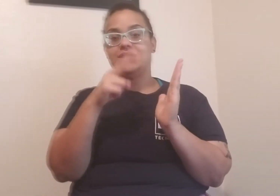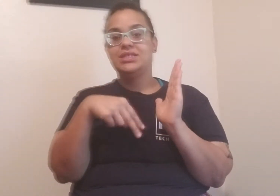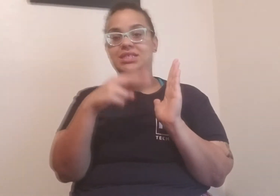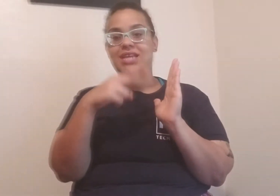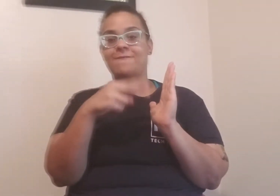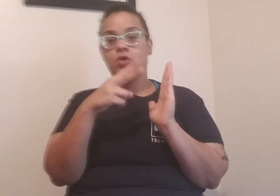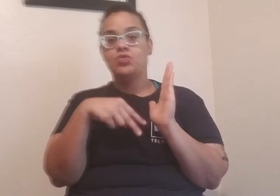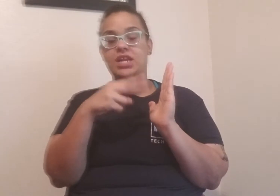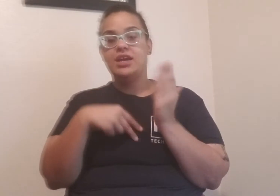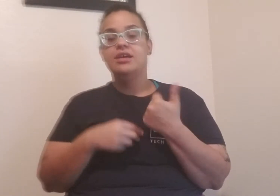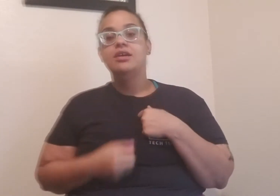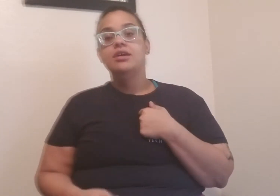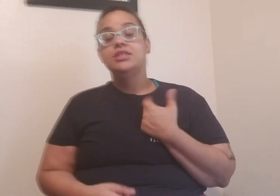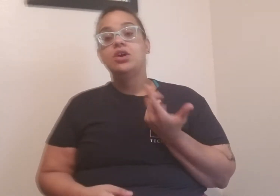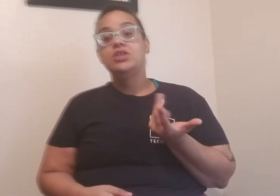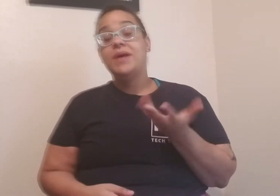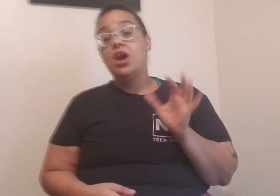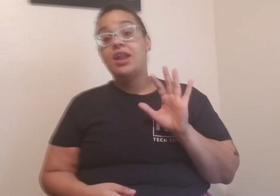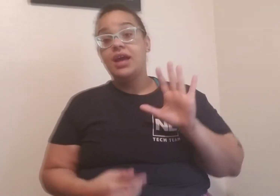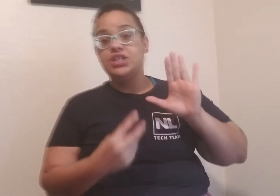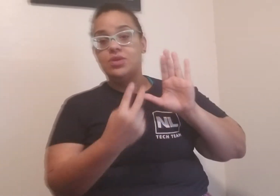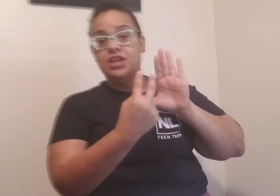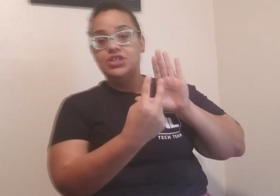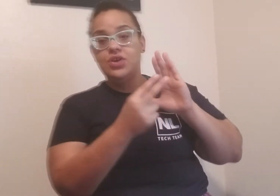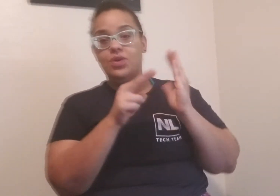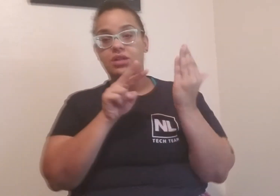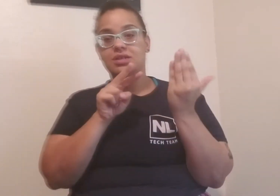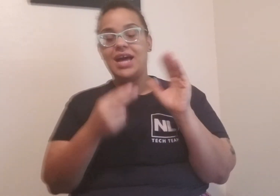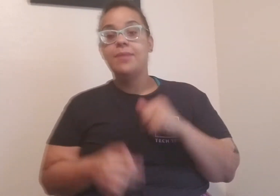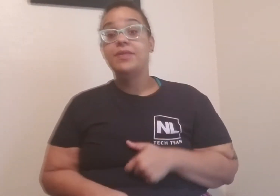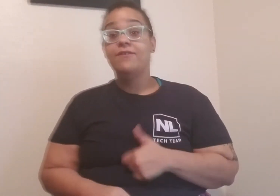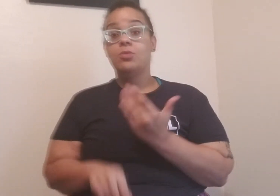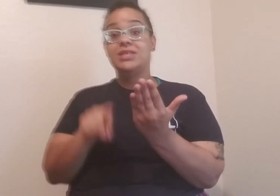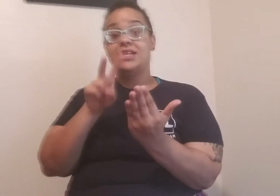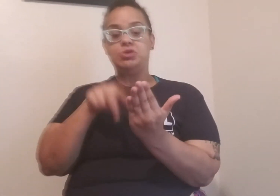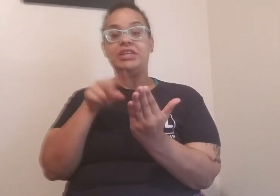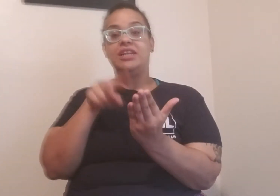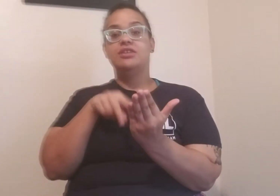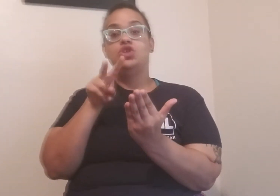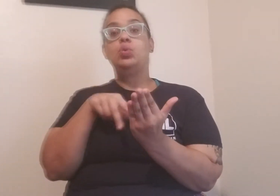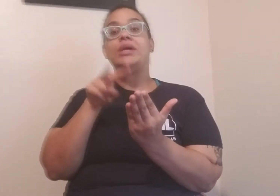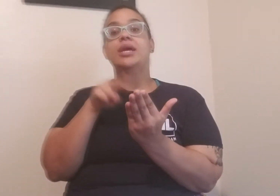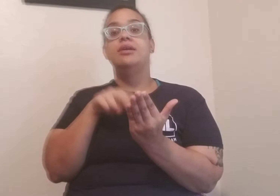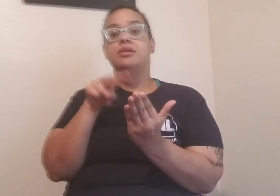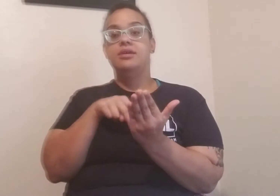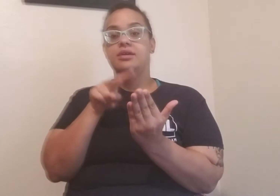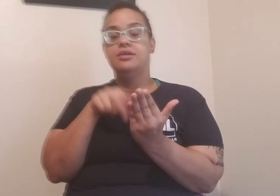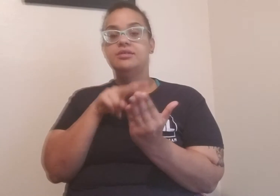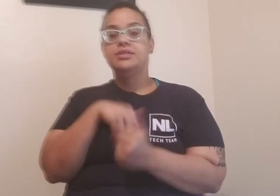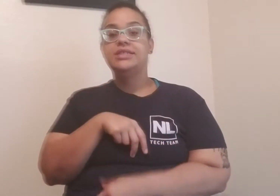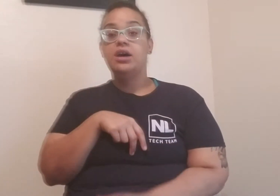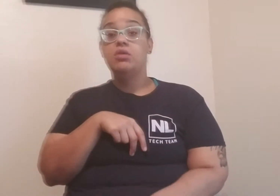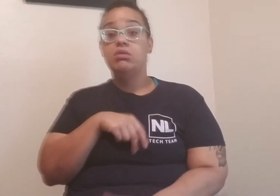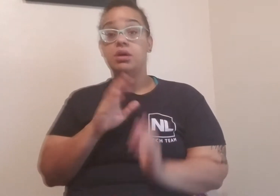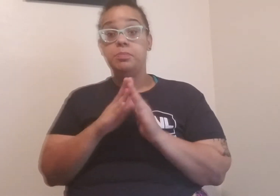is the sign for reading. So depending on, I just wanted to show you what it looks like, but the formal sign is a read, to read. So